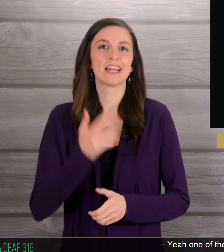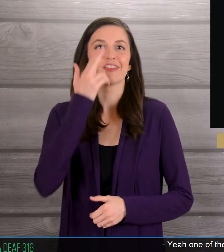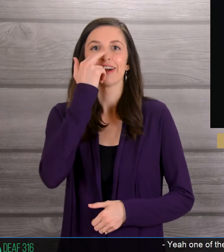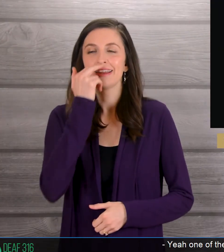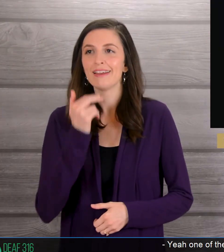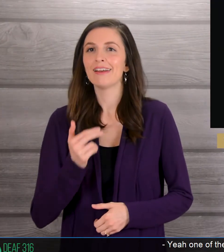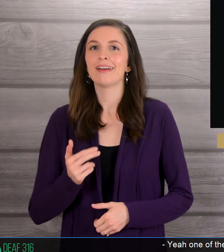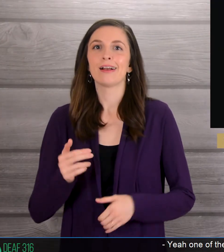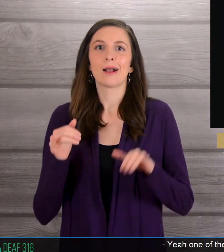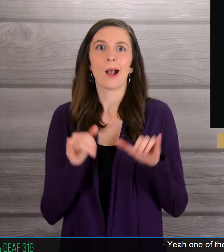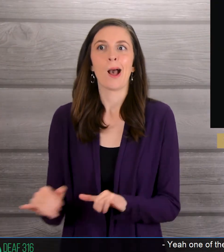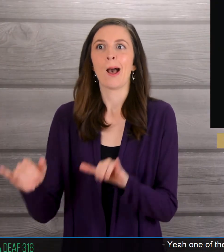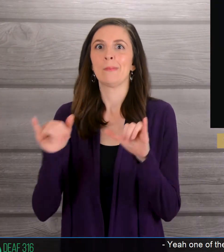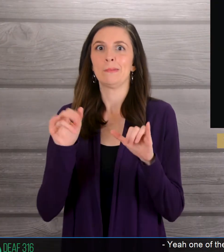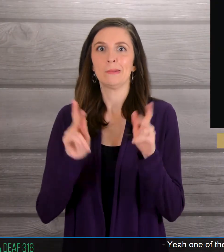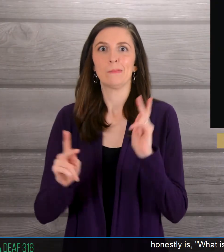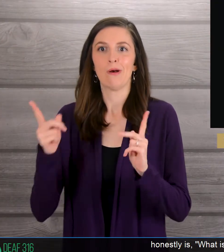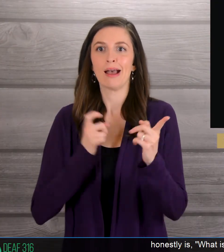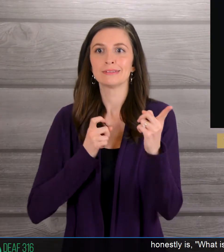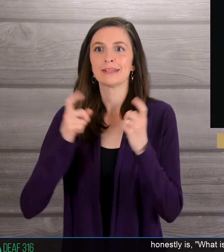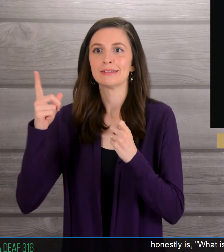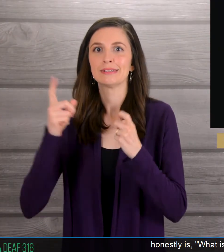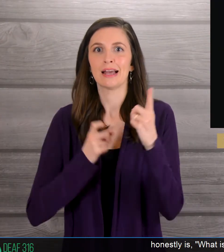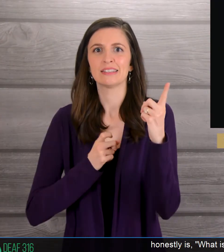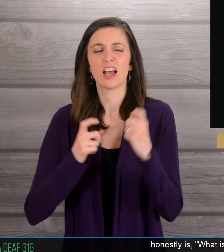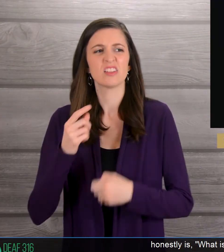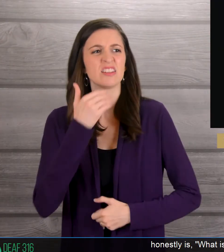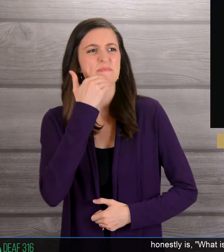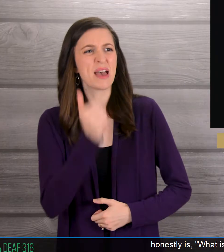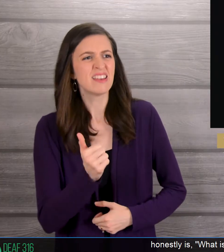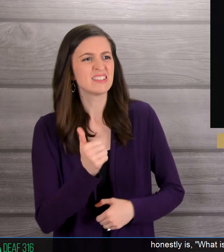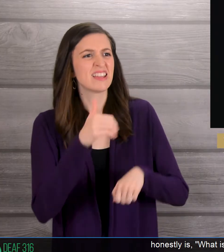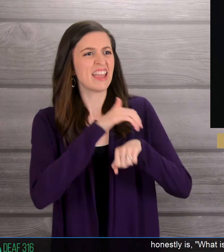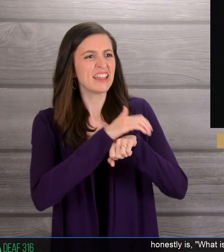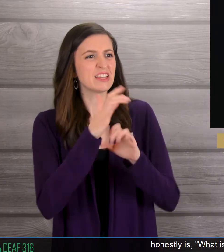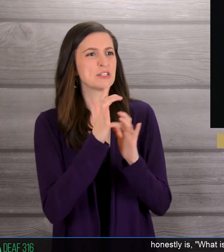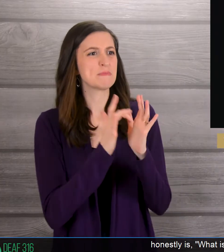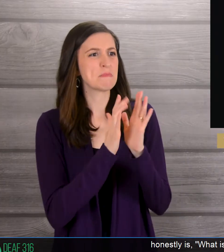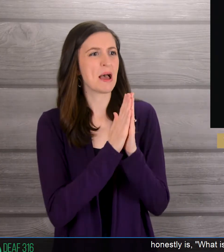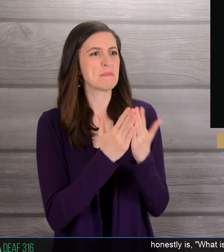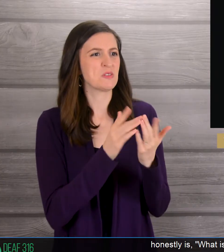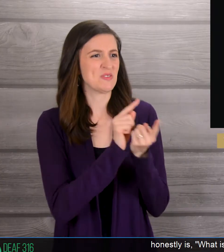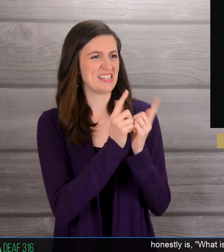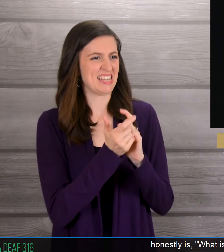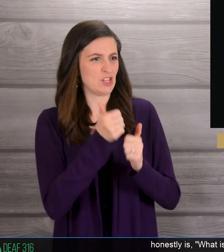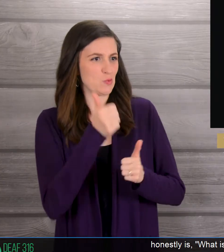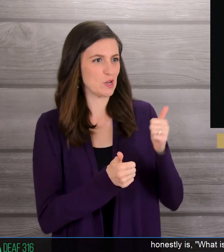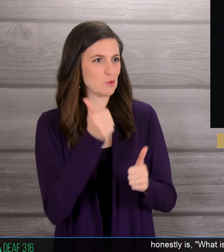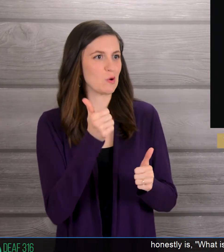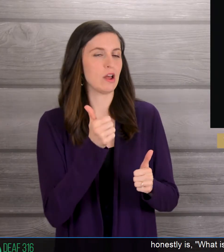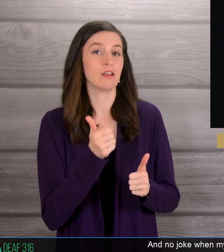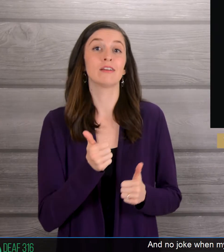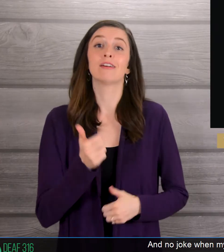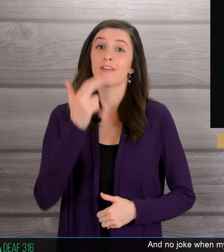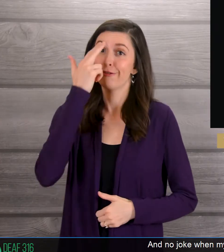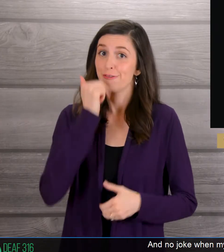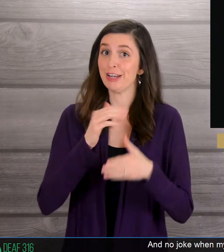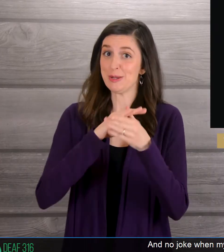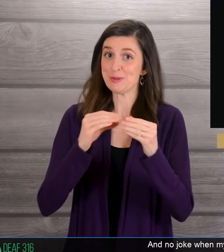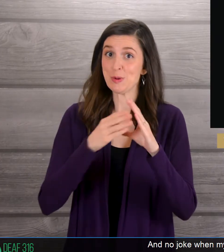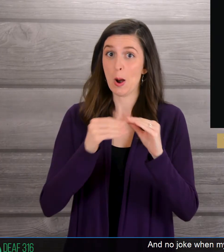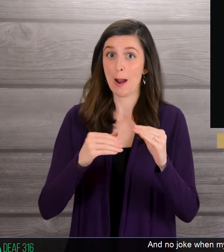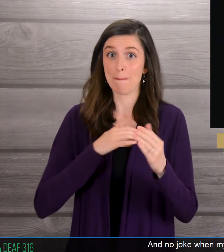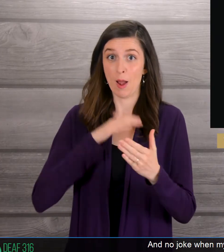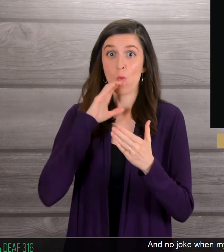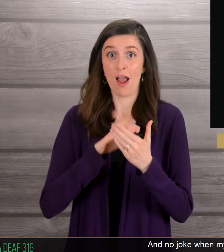Yeah, one of the most common questions I get asked, honestly, is what is the best English Bible translation? And no joke,